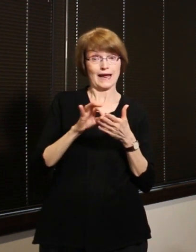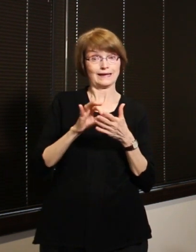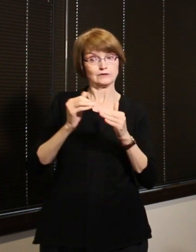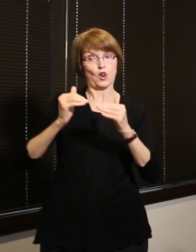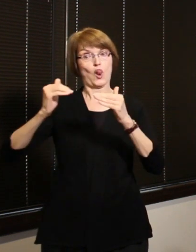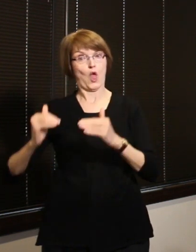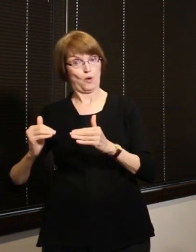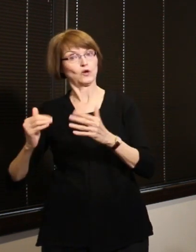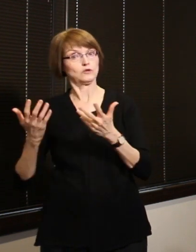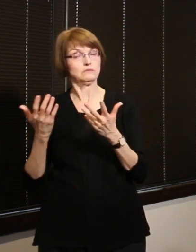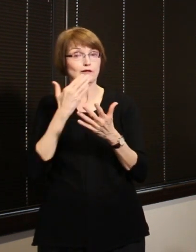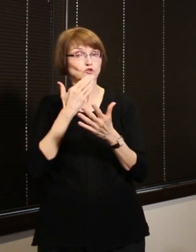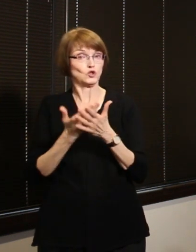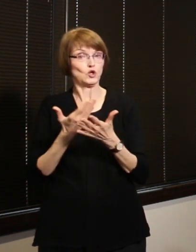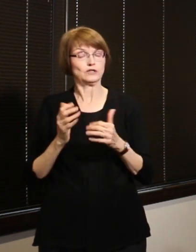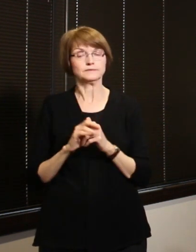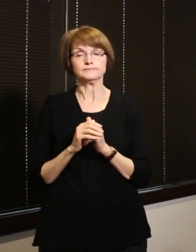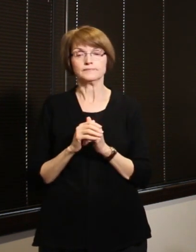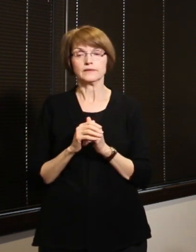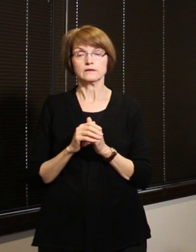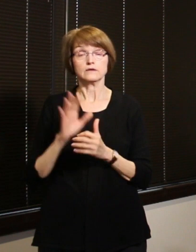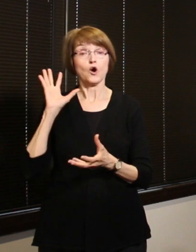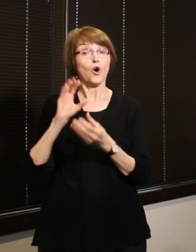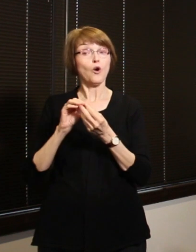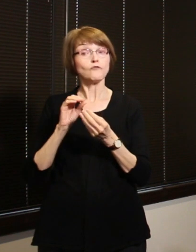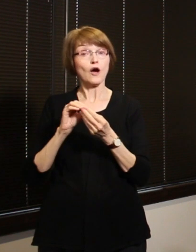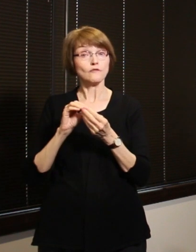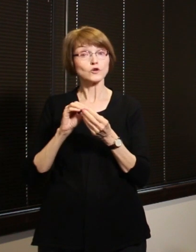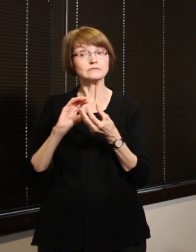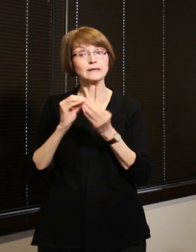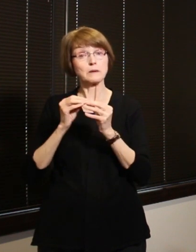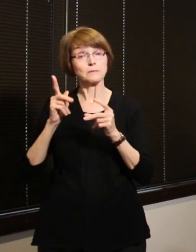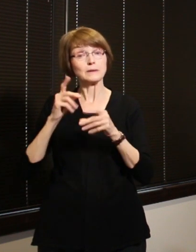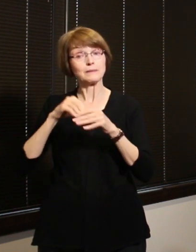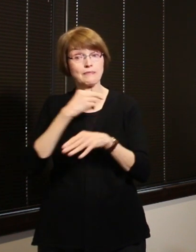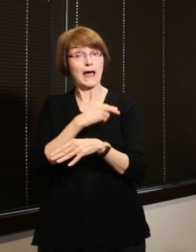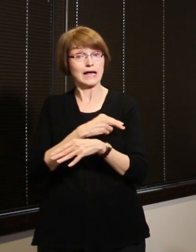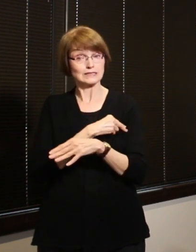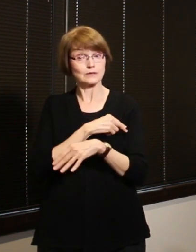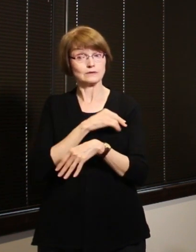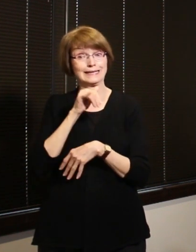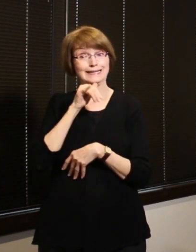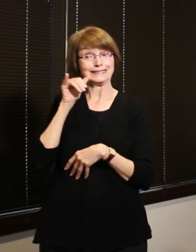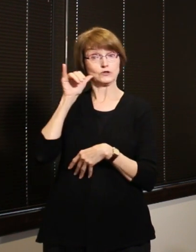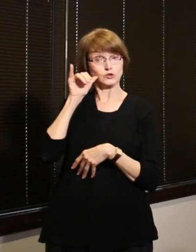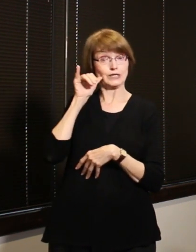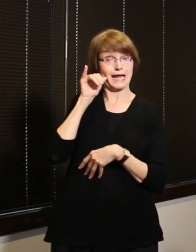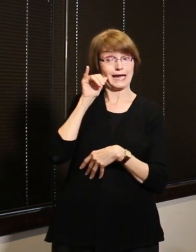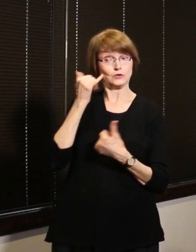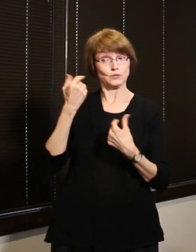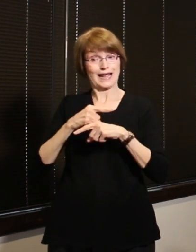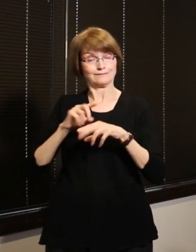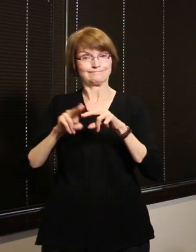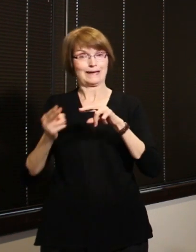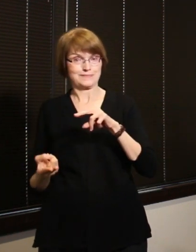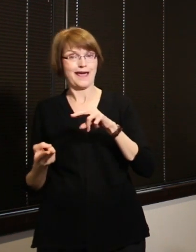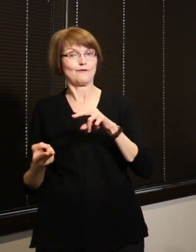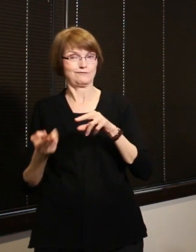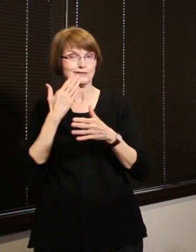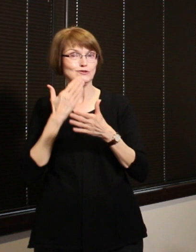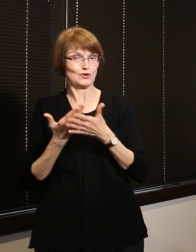good. Overall hospital census also came down from yesterday, which is always good as well.